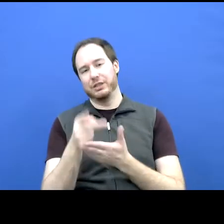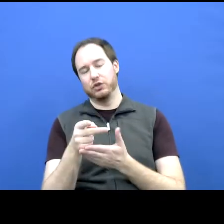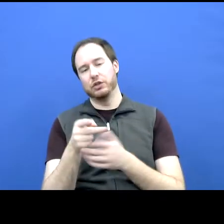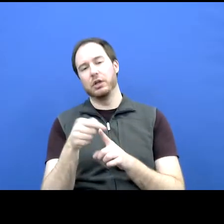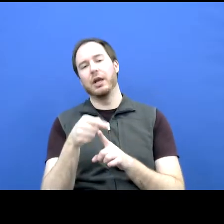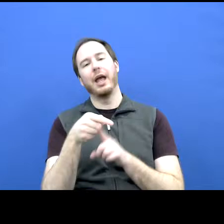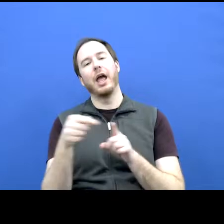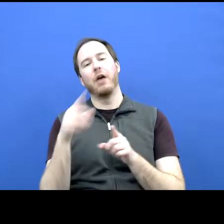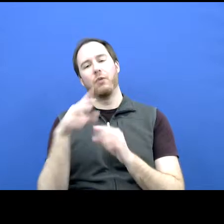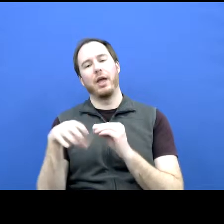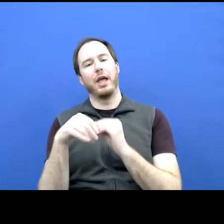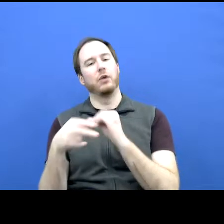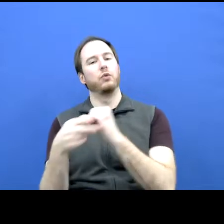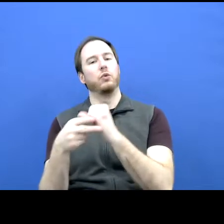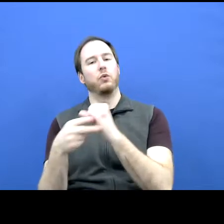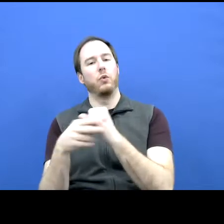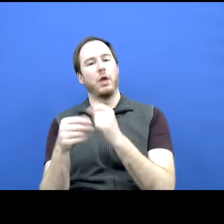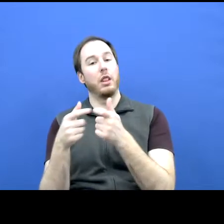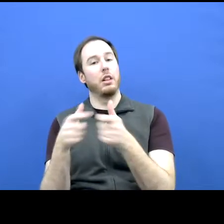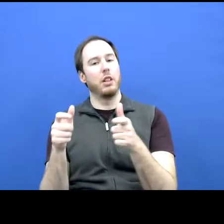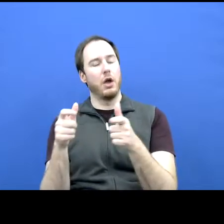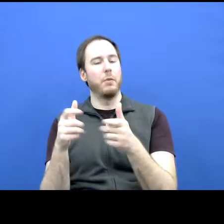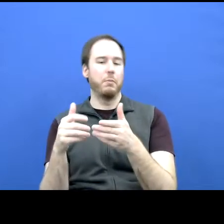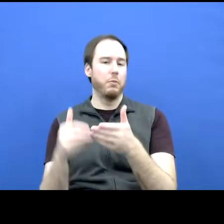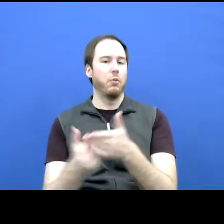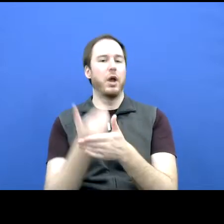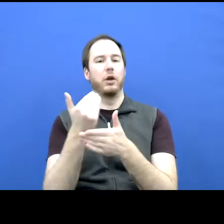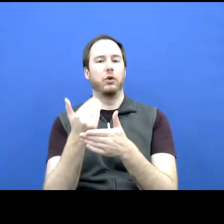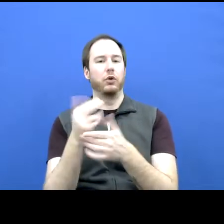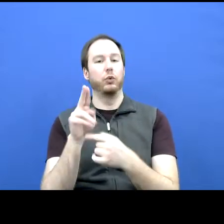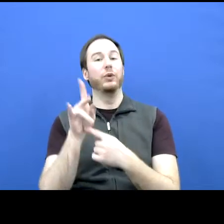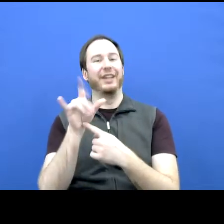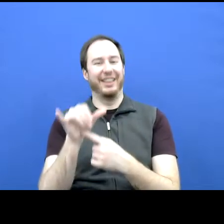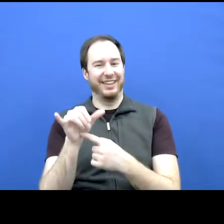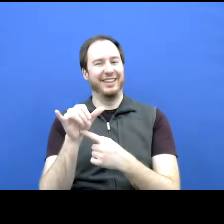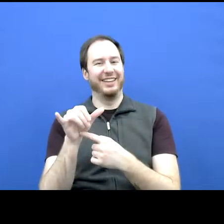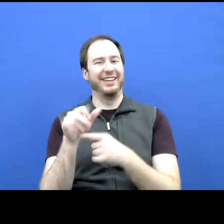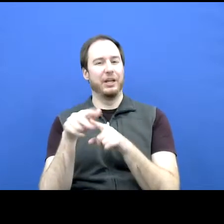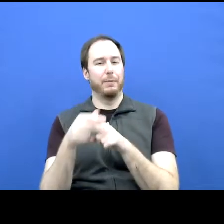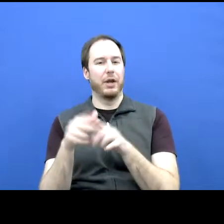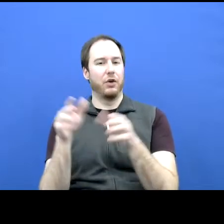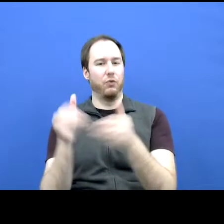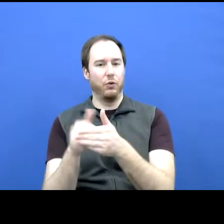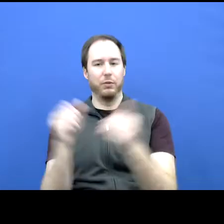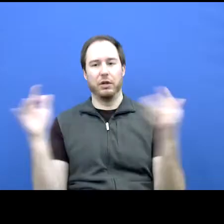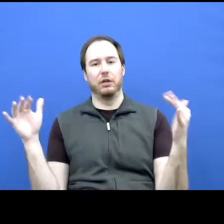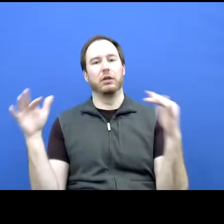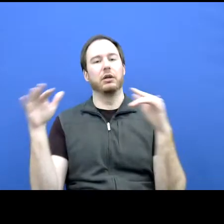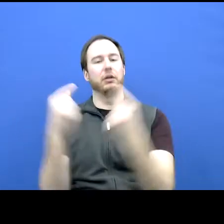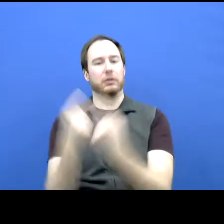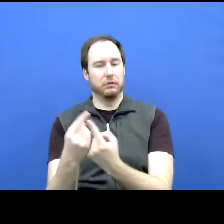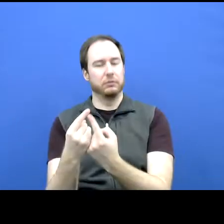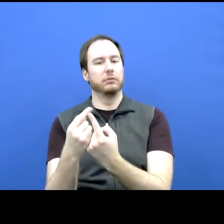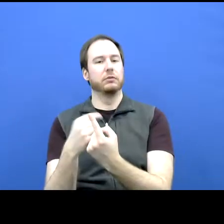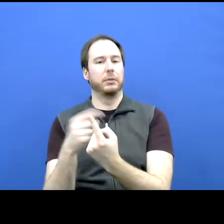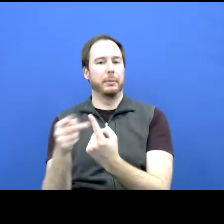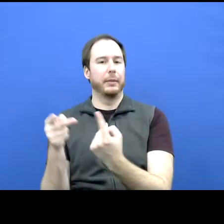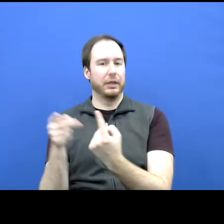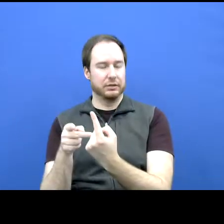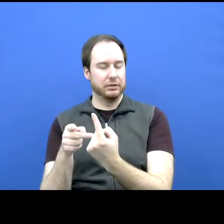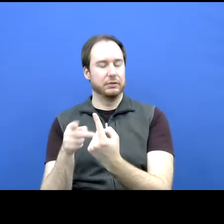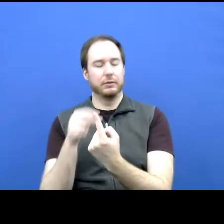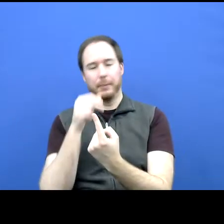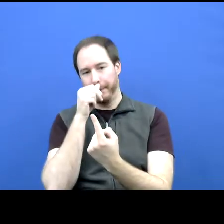will be storage, as well as a large brand new utility space. We can bring all our utilities into one area.